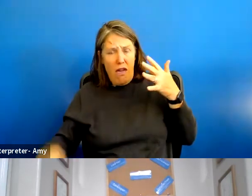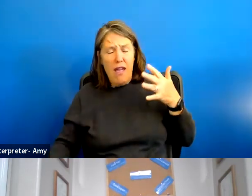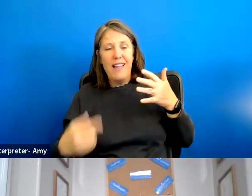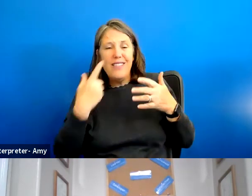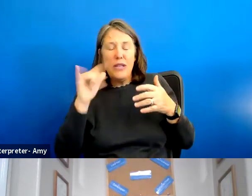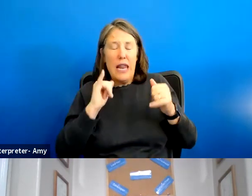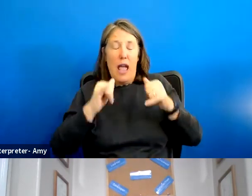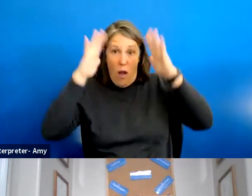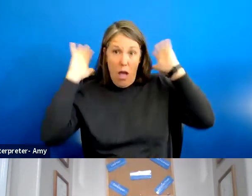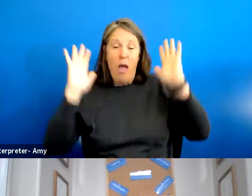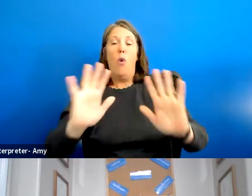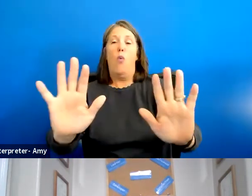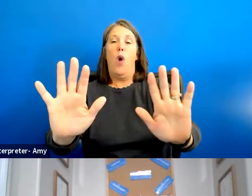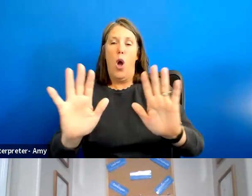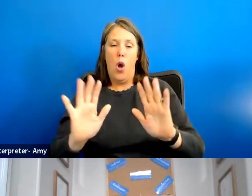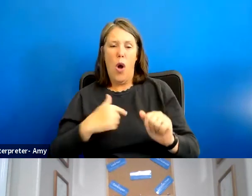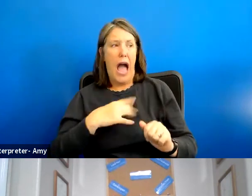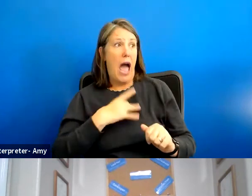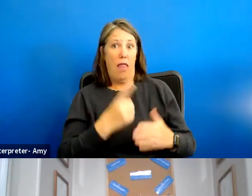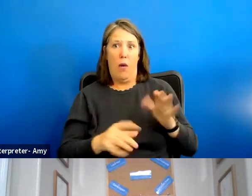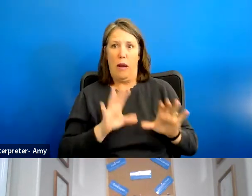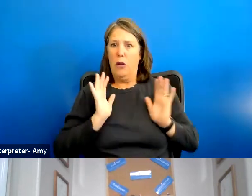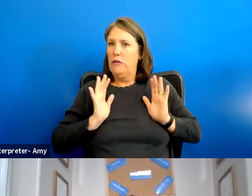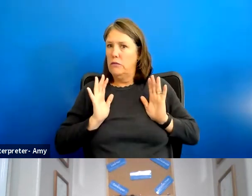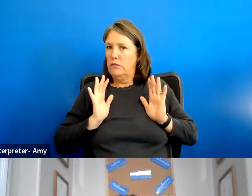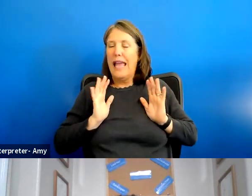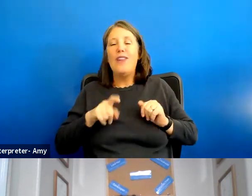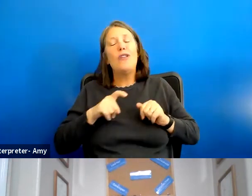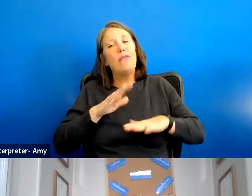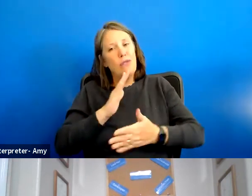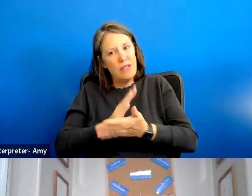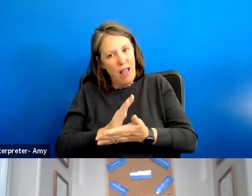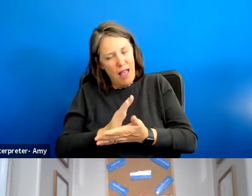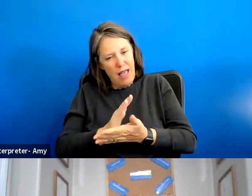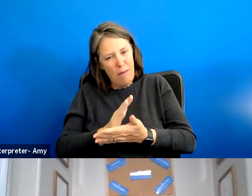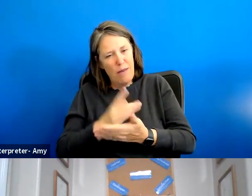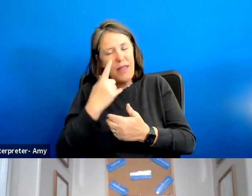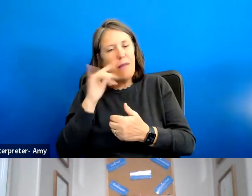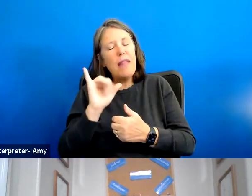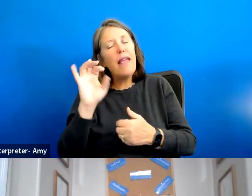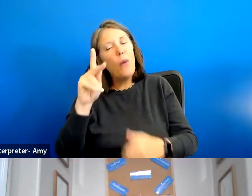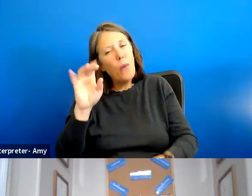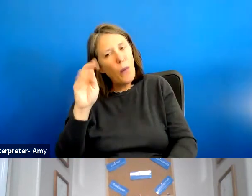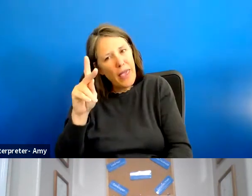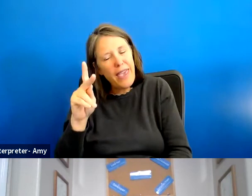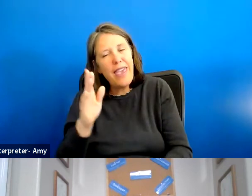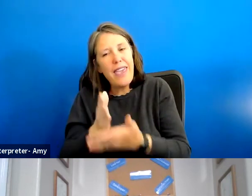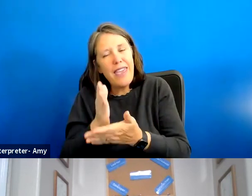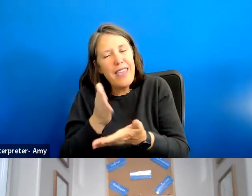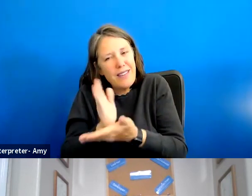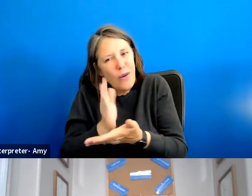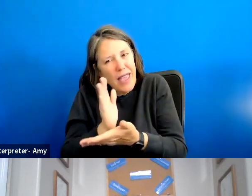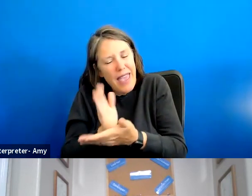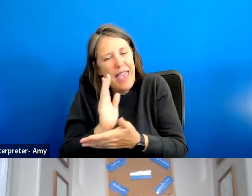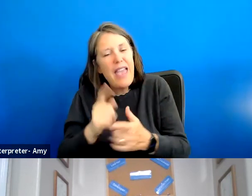like, whoa, never mind. I don't even want to do it now. And you have to just stop and be like, okay, it's okay. And then just go through